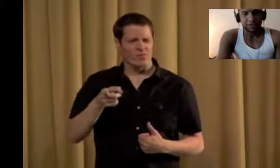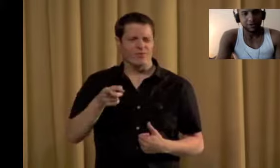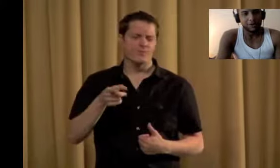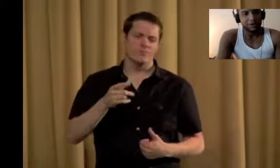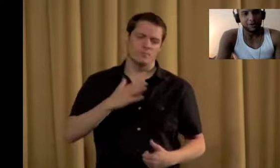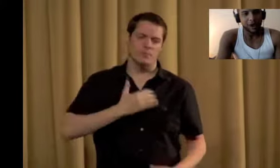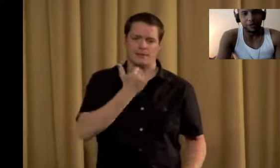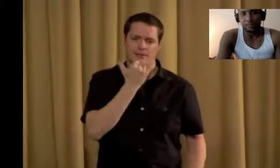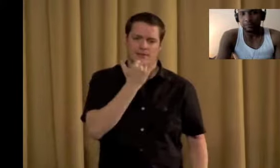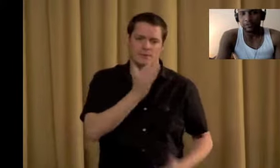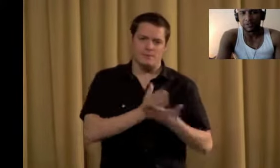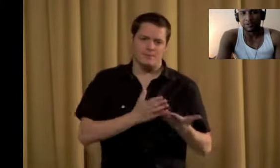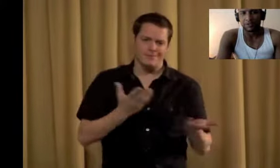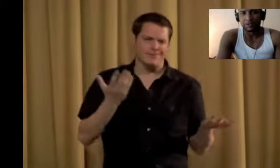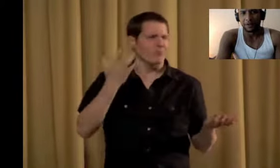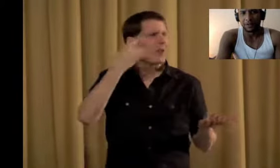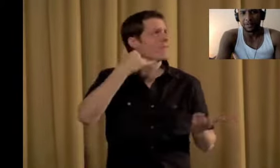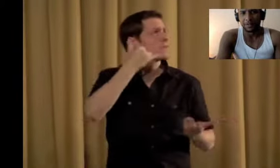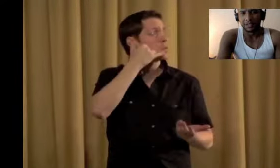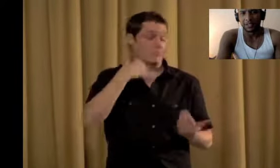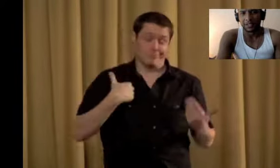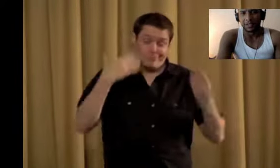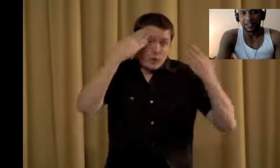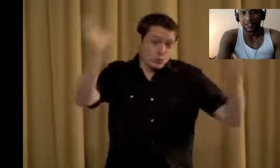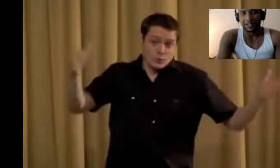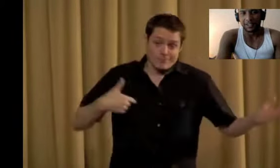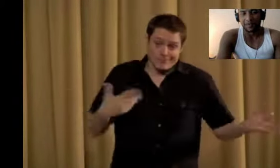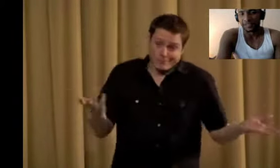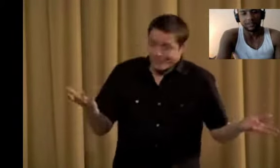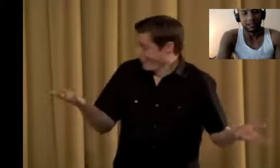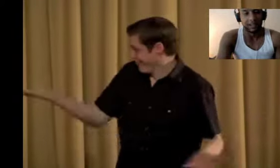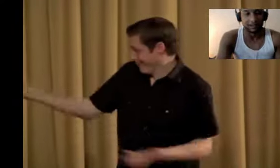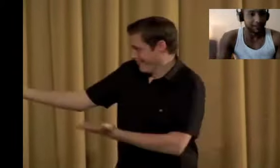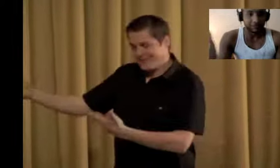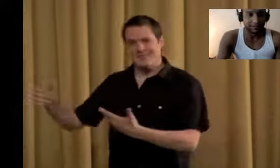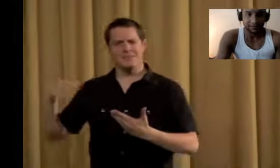Also, why would a deaf person need a phone? I mean, I don't